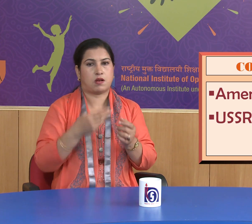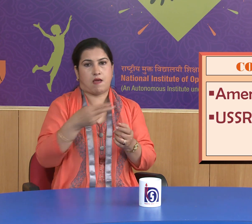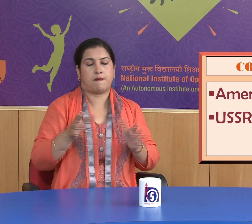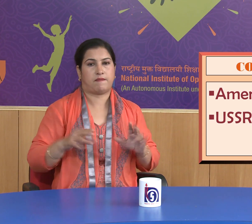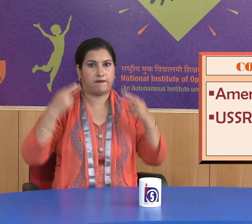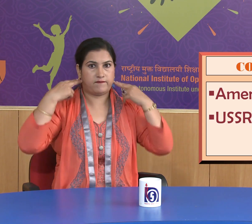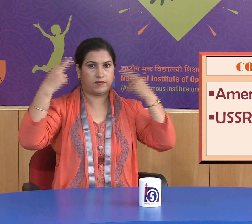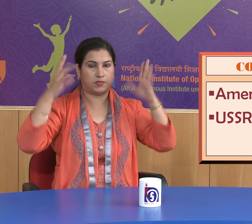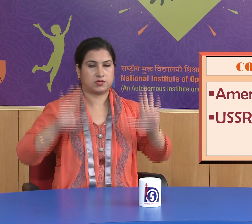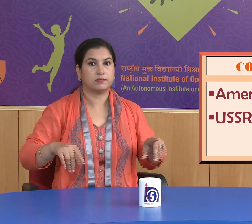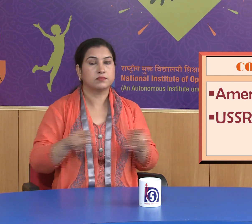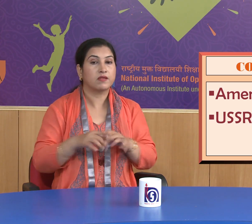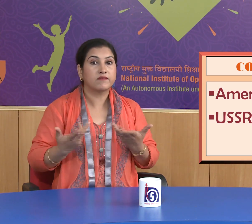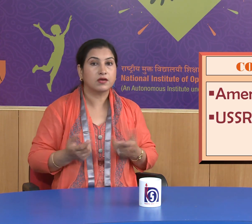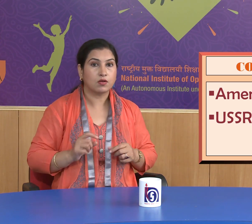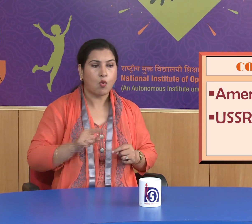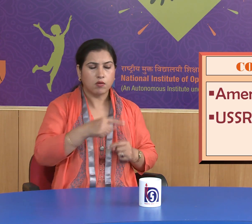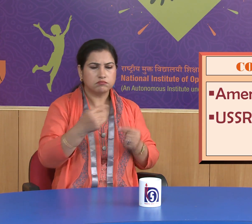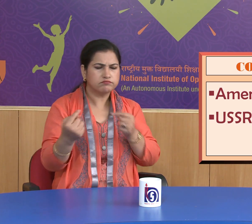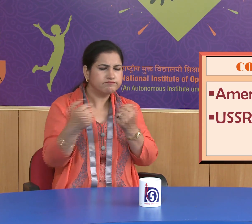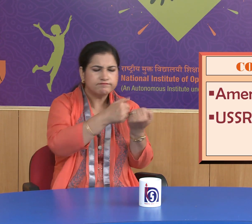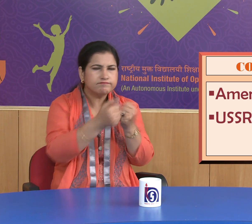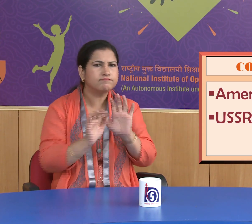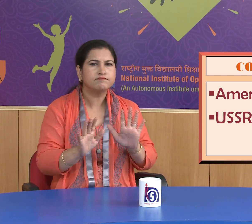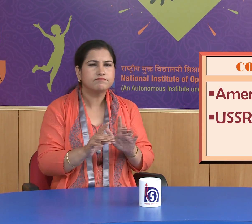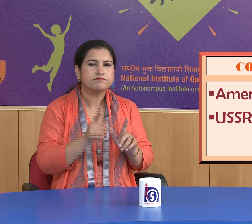as no direct war was fought.